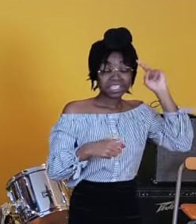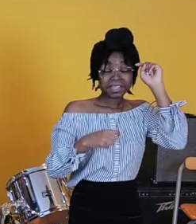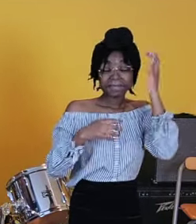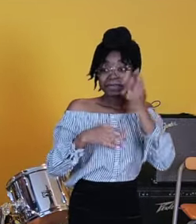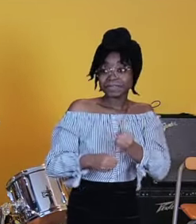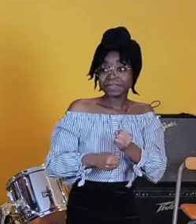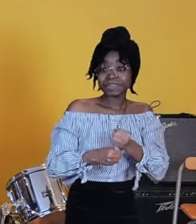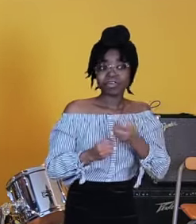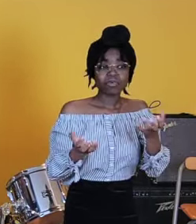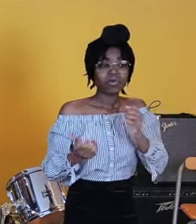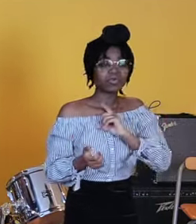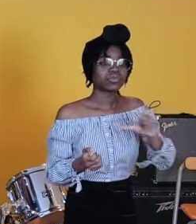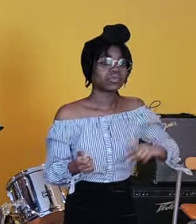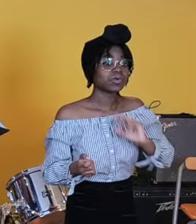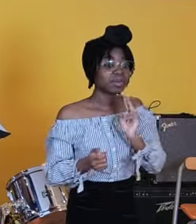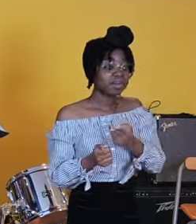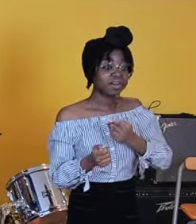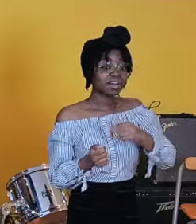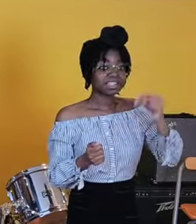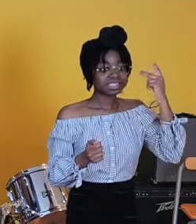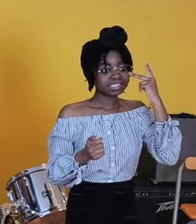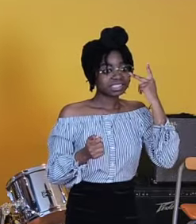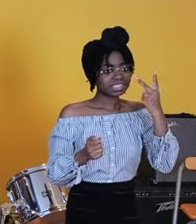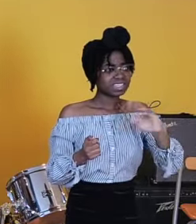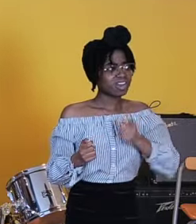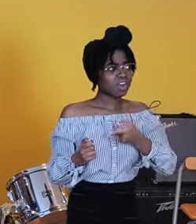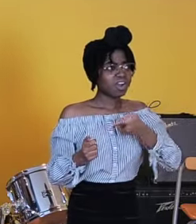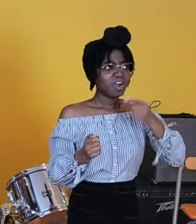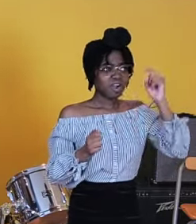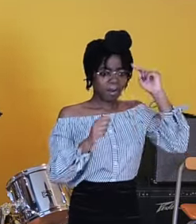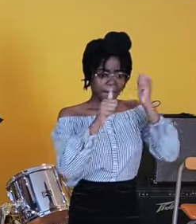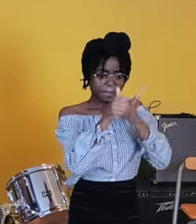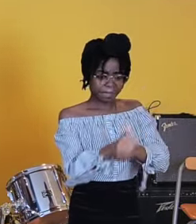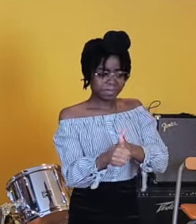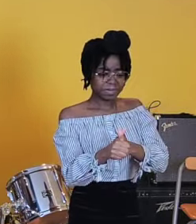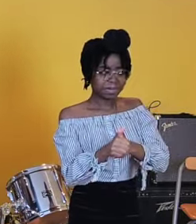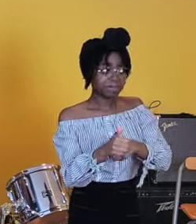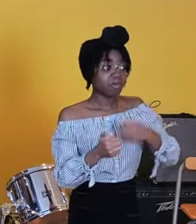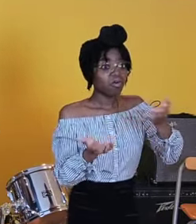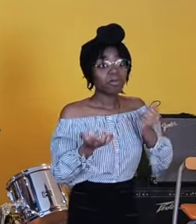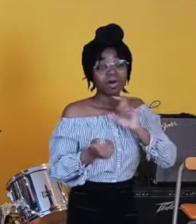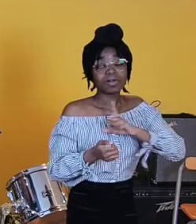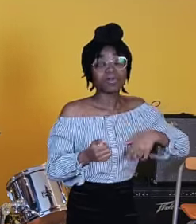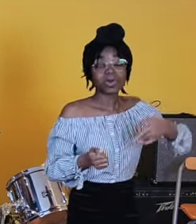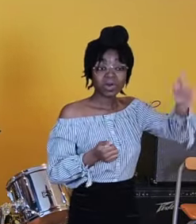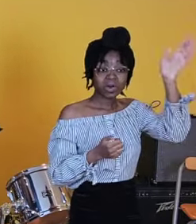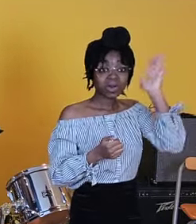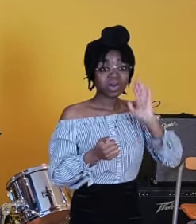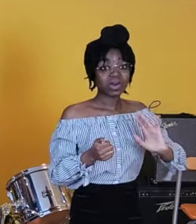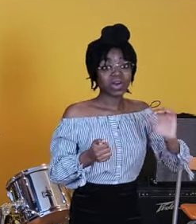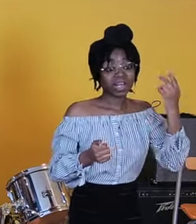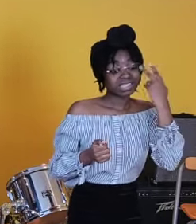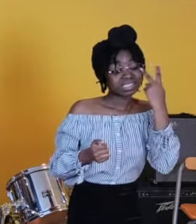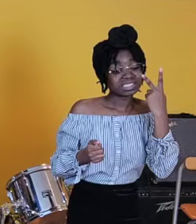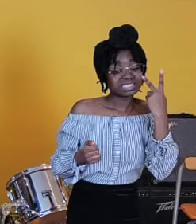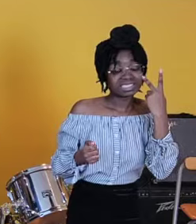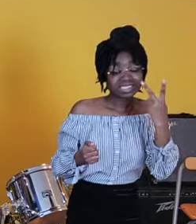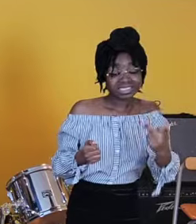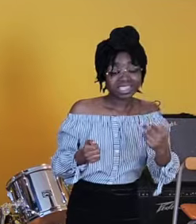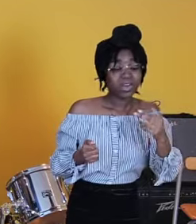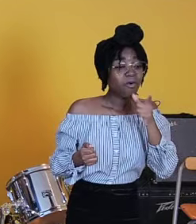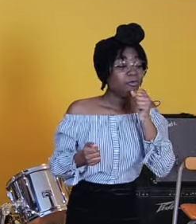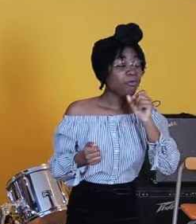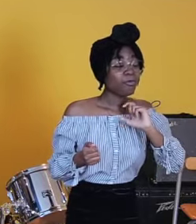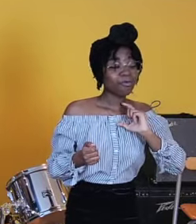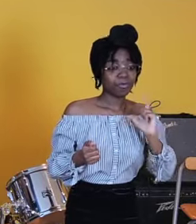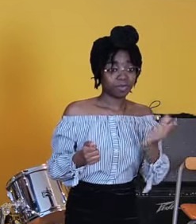Lord God to testify of our commitment to him. We want the Lord God to testify of who we are and how we